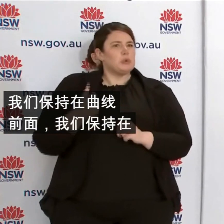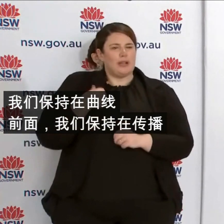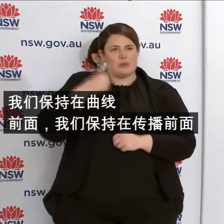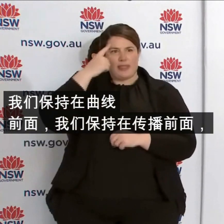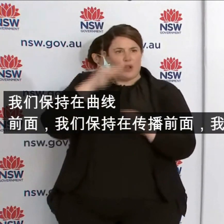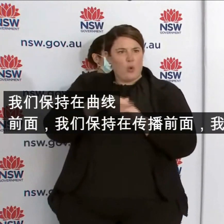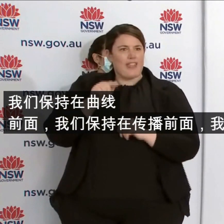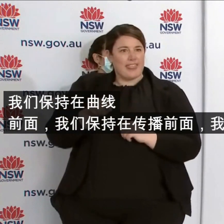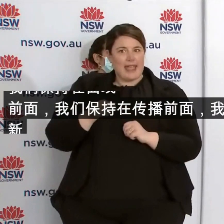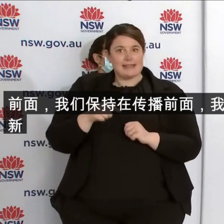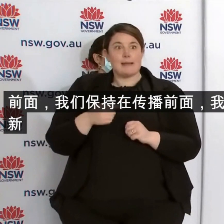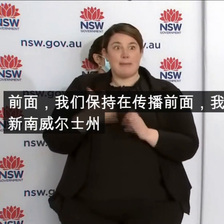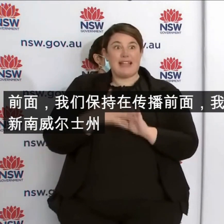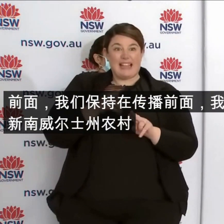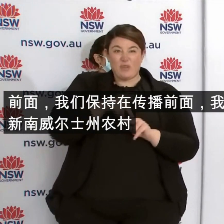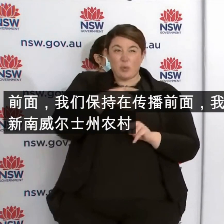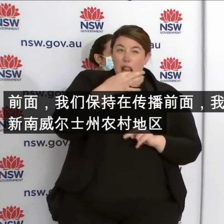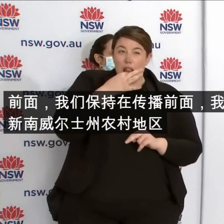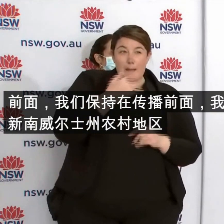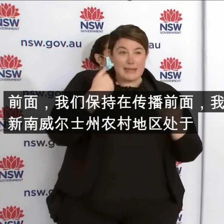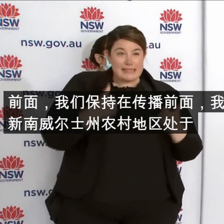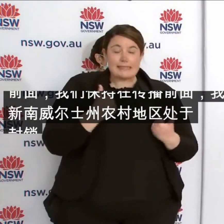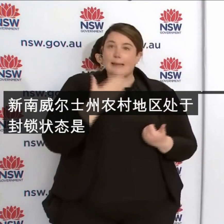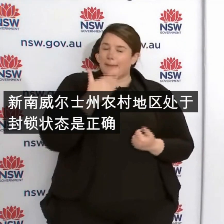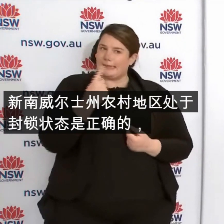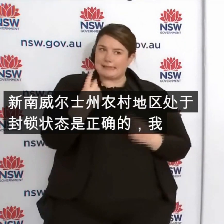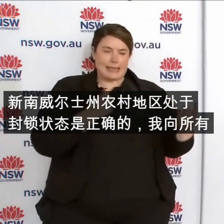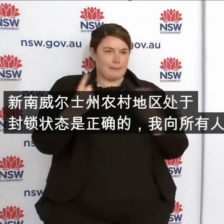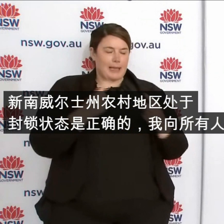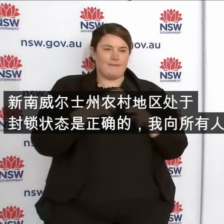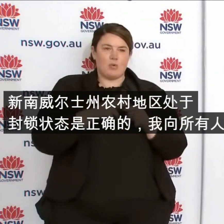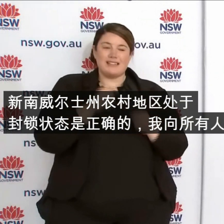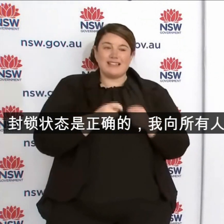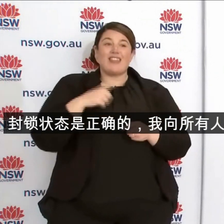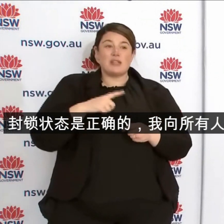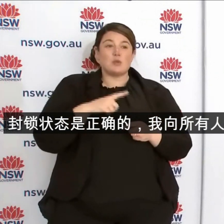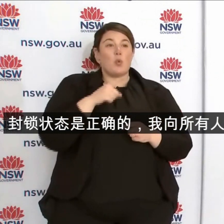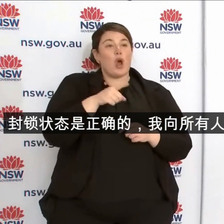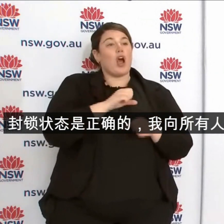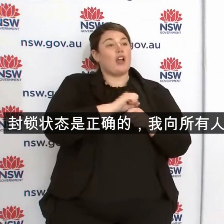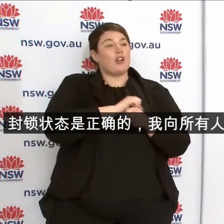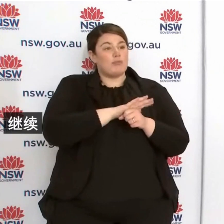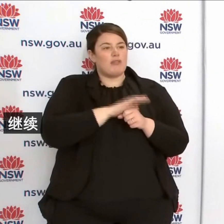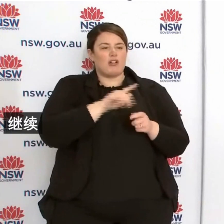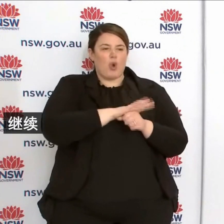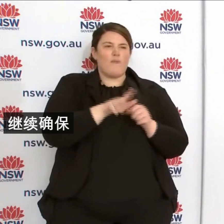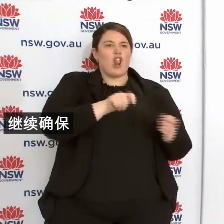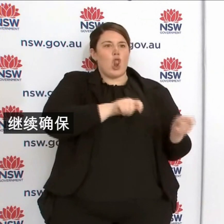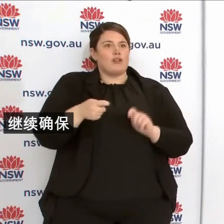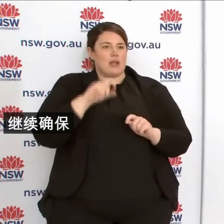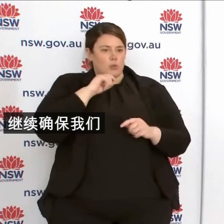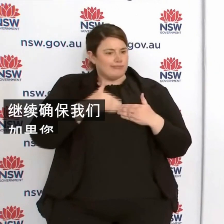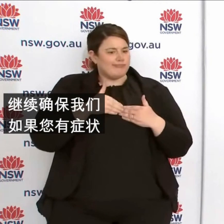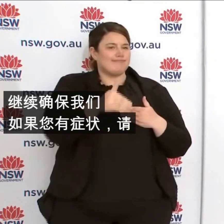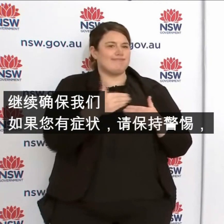of the spread, and we keep regional and rural New South Wales in lockdown. And my message to everybody continues to be to make sure we stay